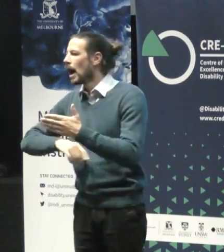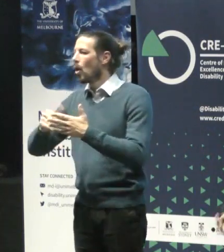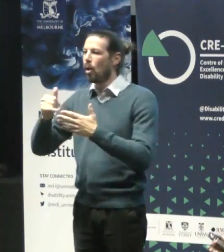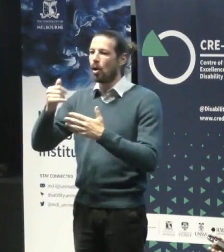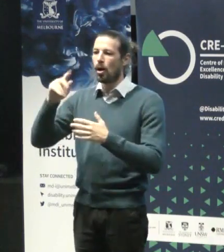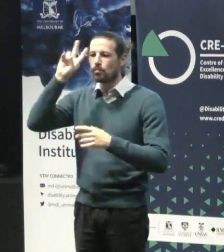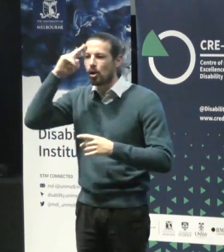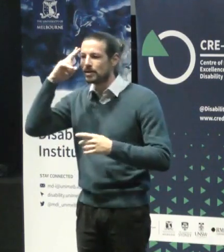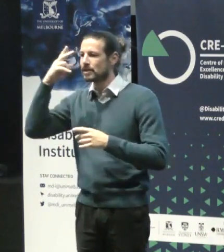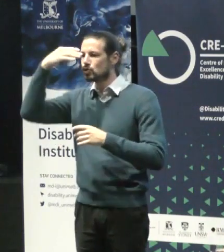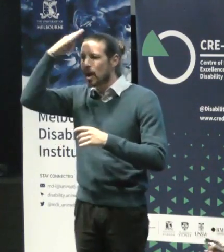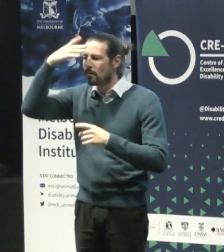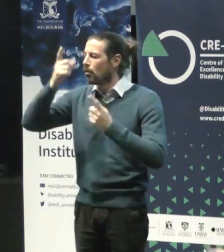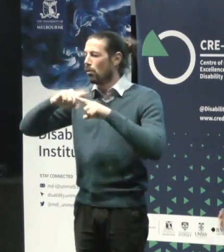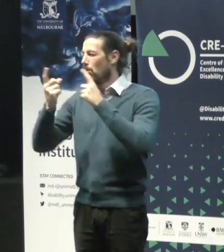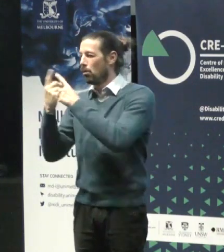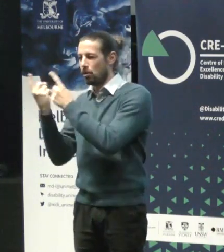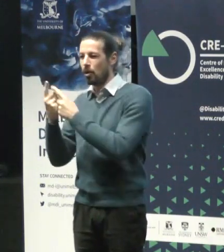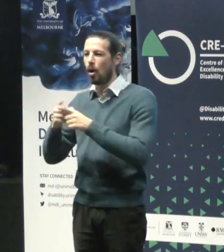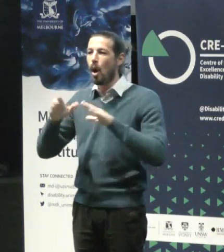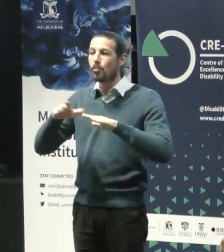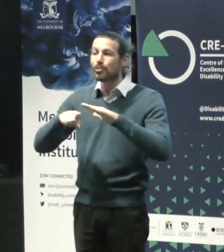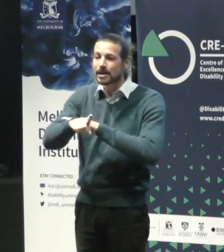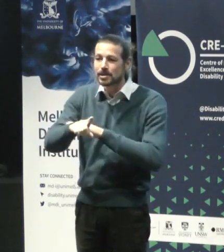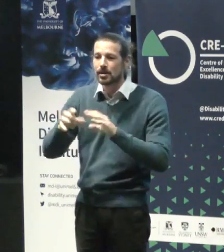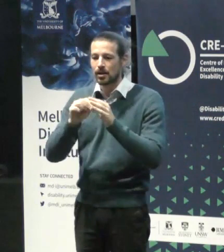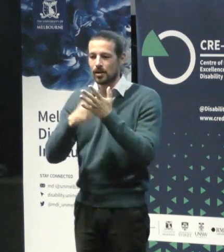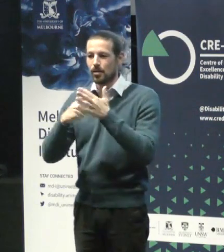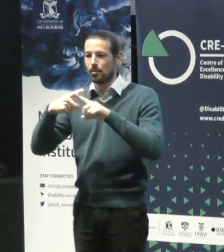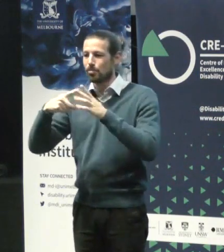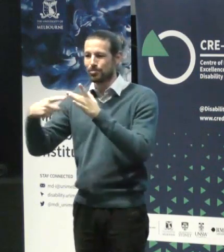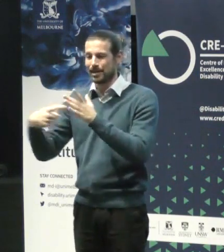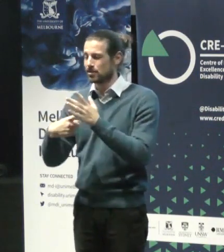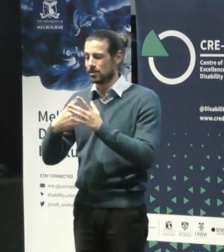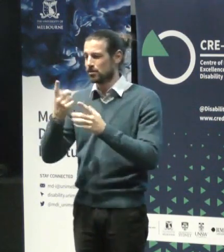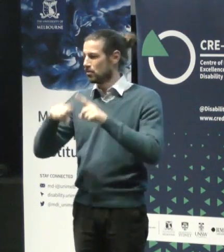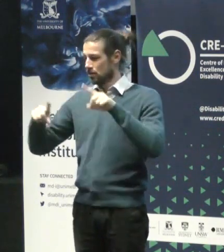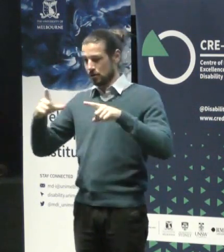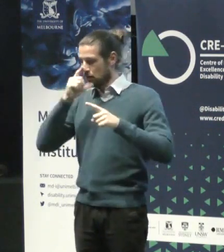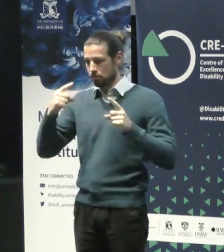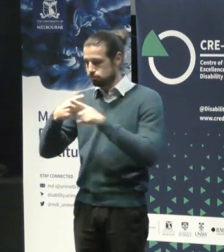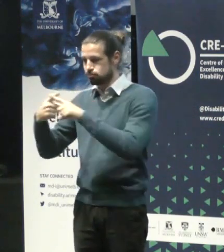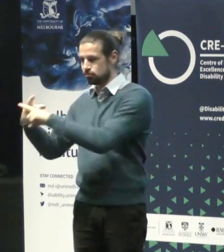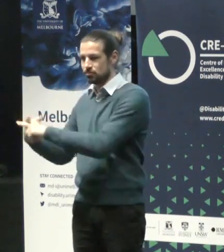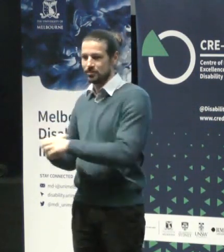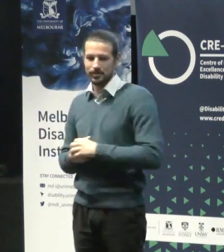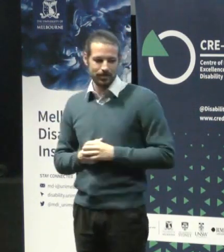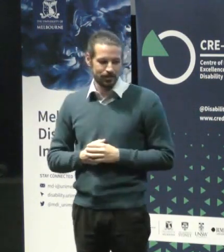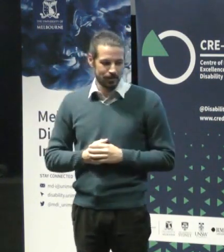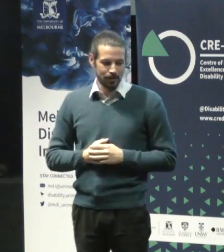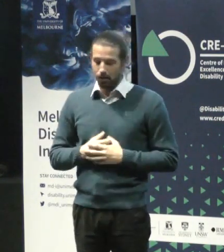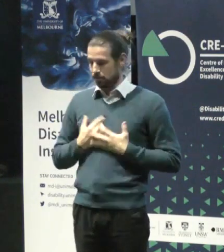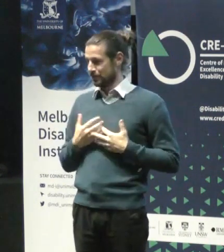do. And one person might not, or Brexit. Brexit's the big one. That would divide you down couldn't have a person who